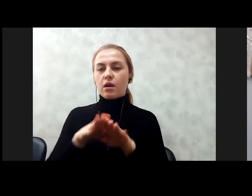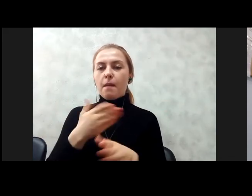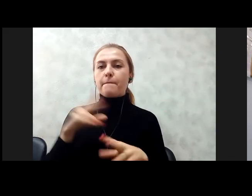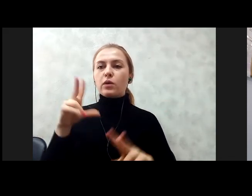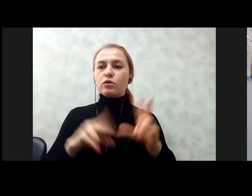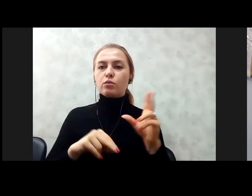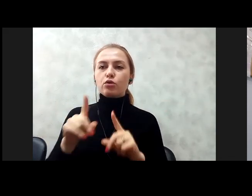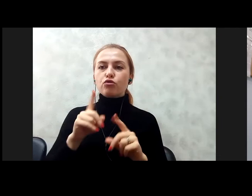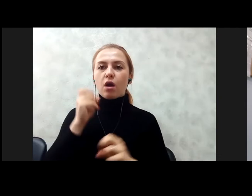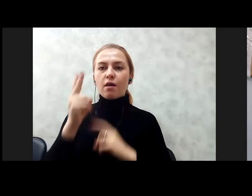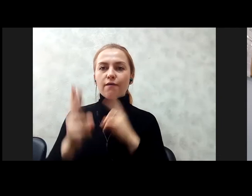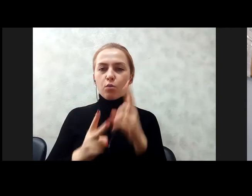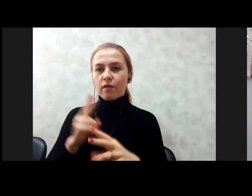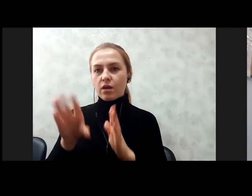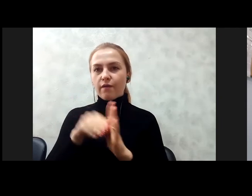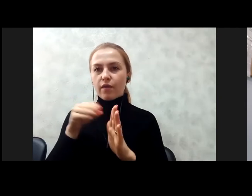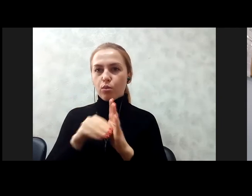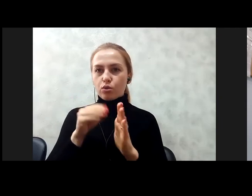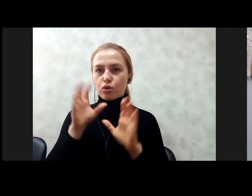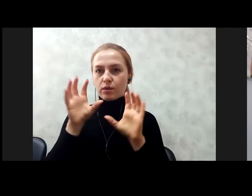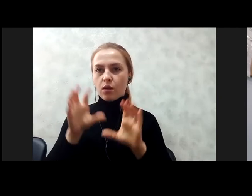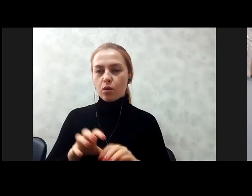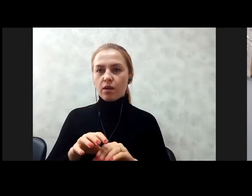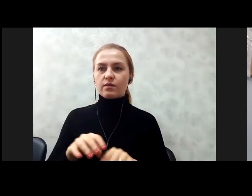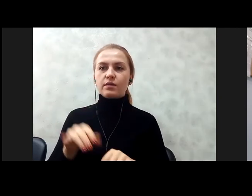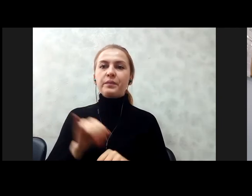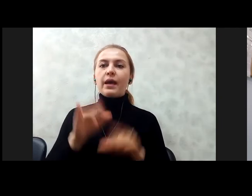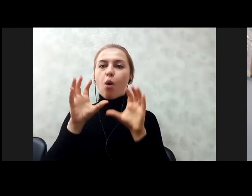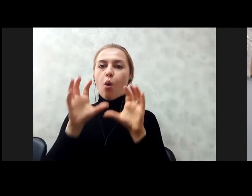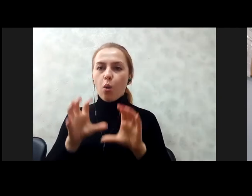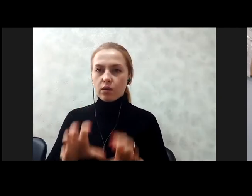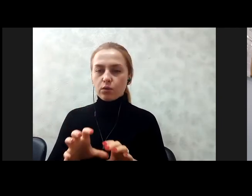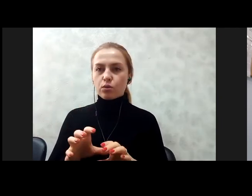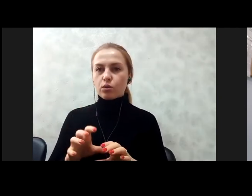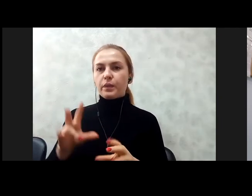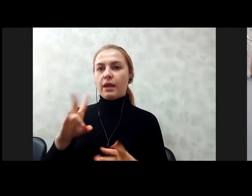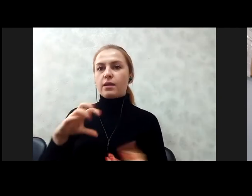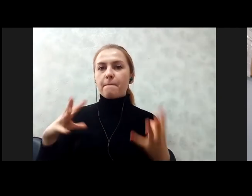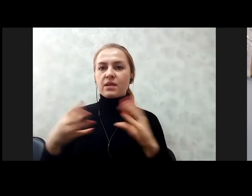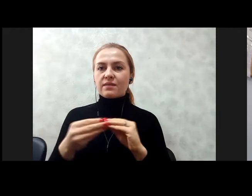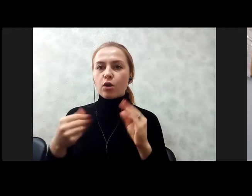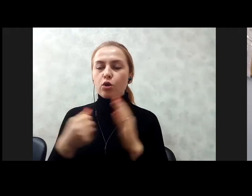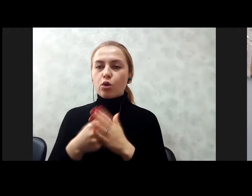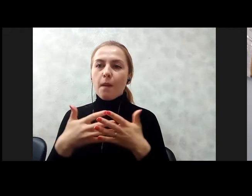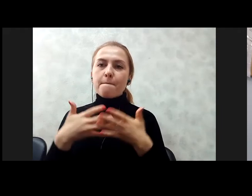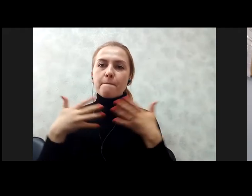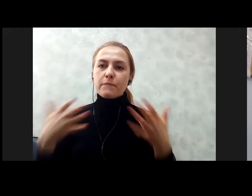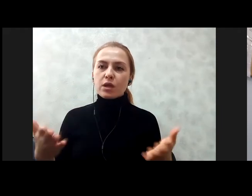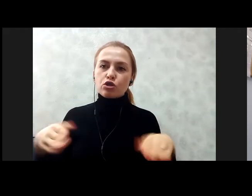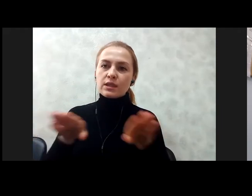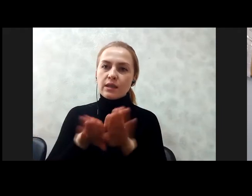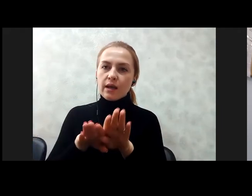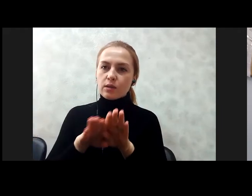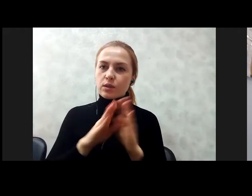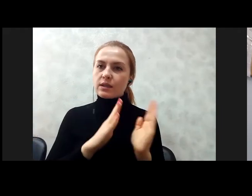system entirely to make it more closed, I would say. But we hope that it